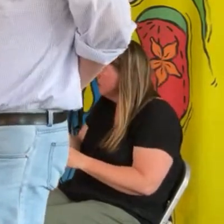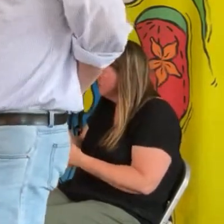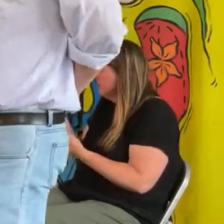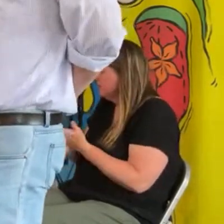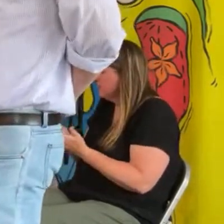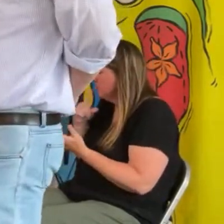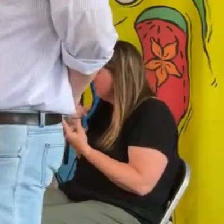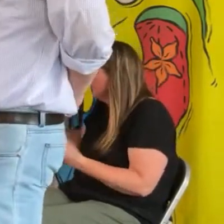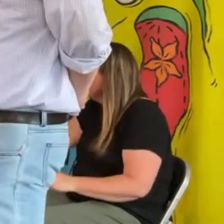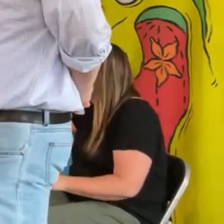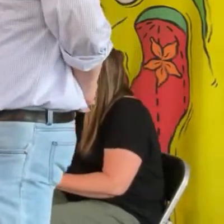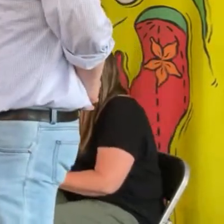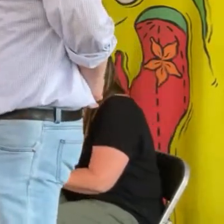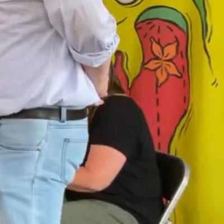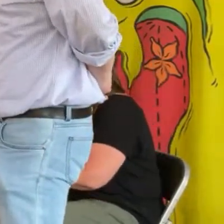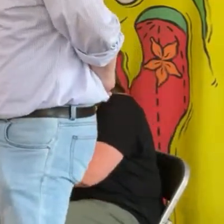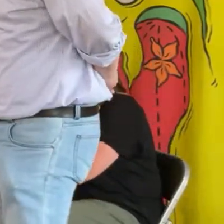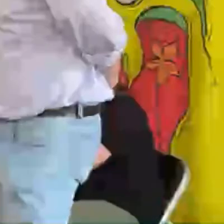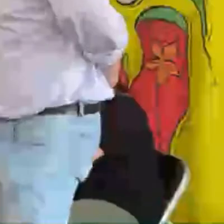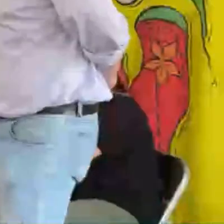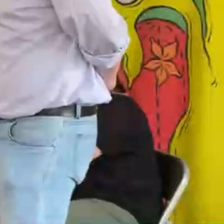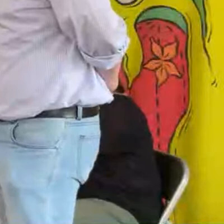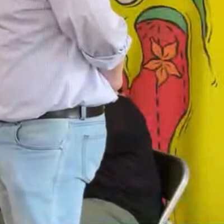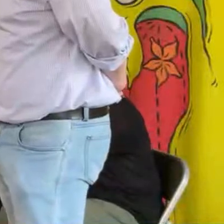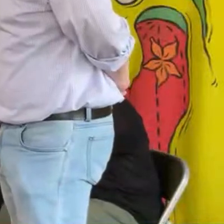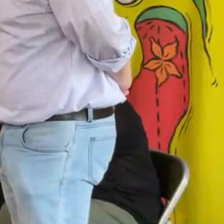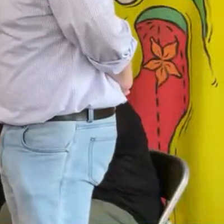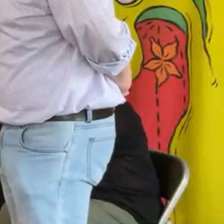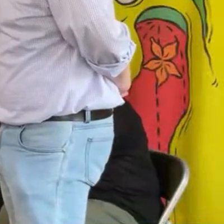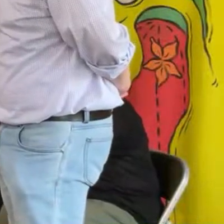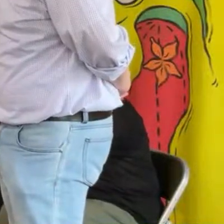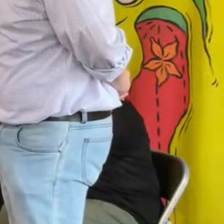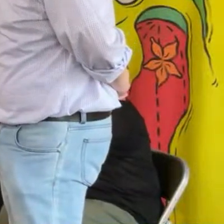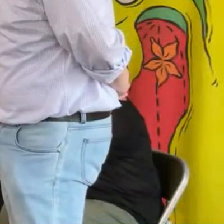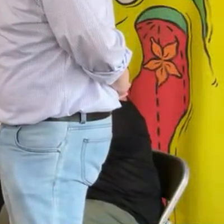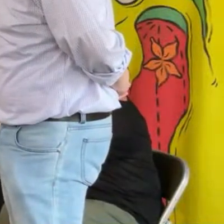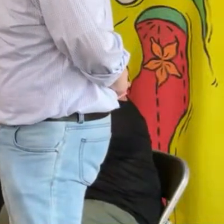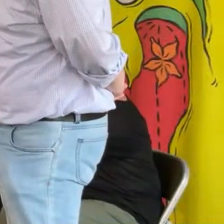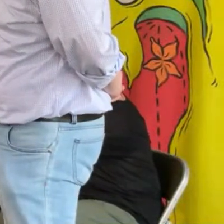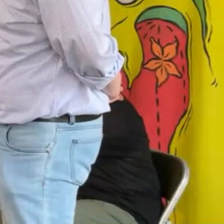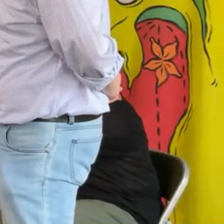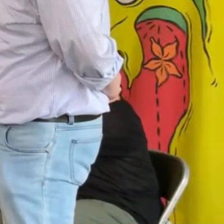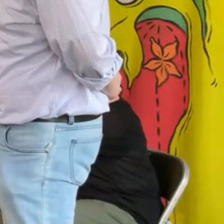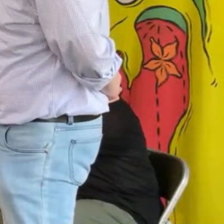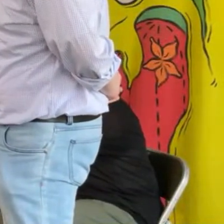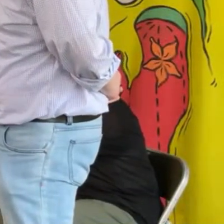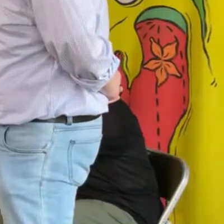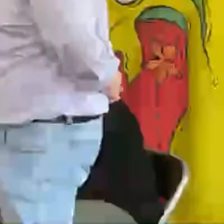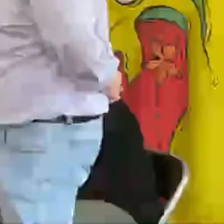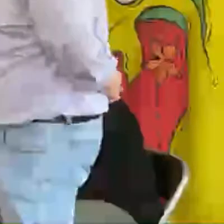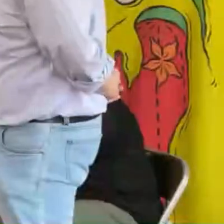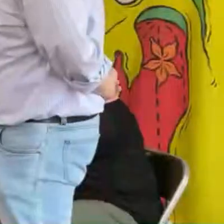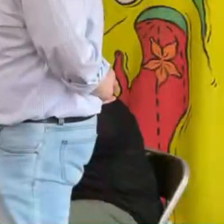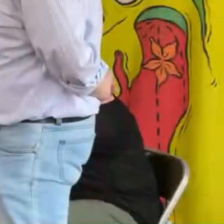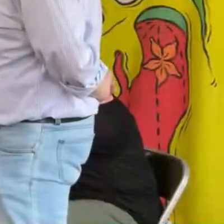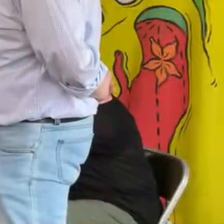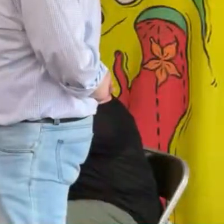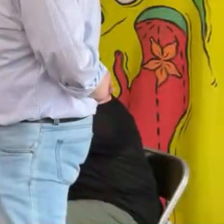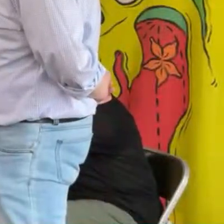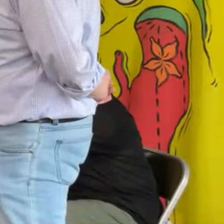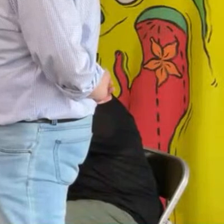benches porchless. We see in Sonia's open heart the